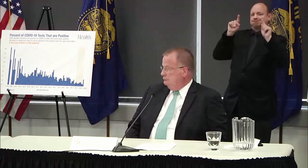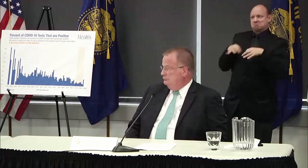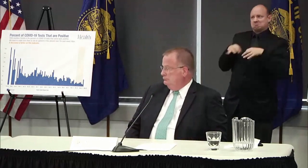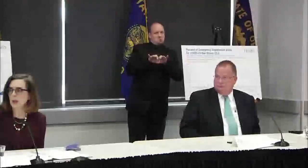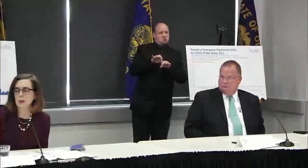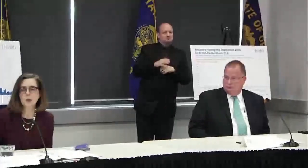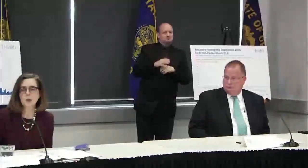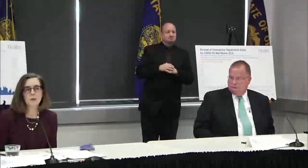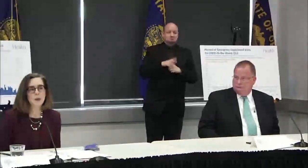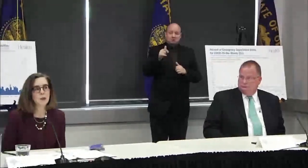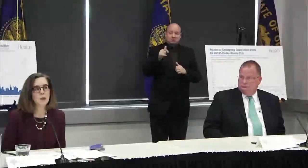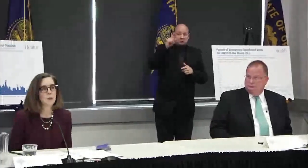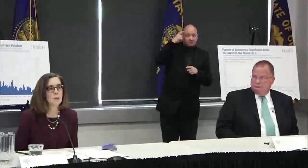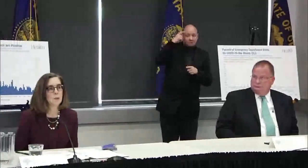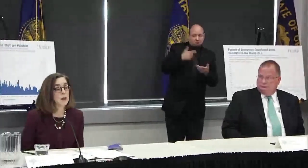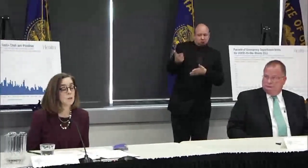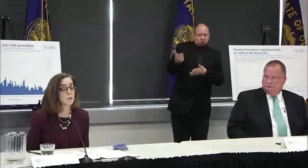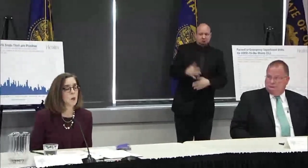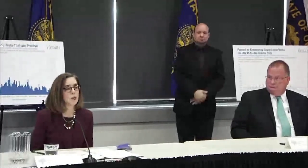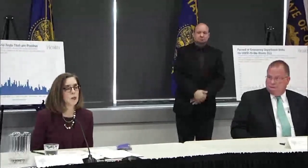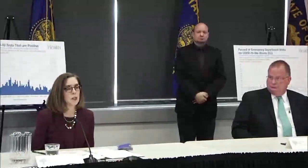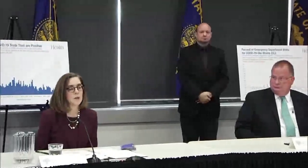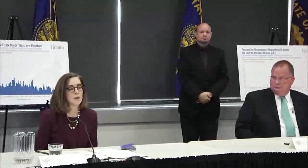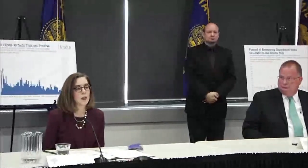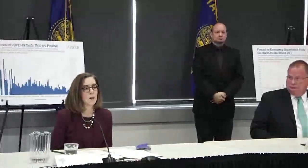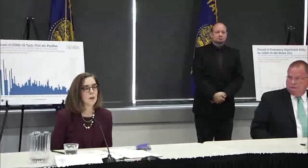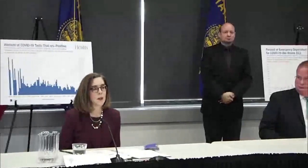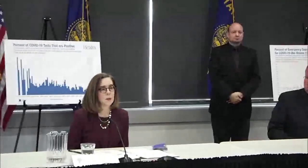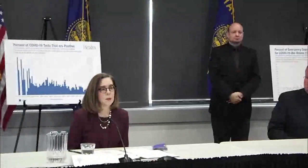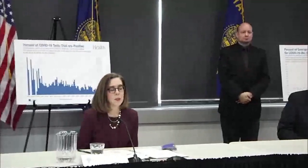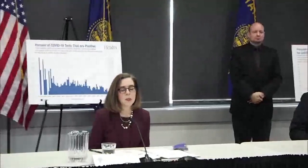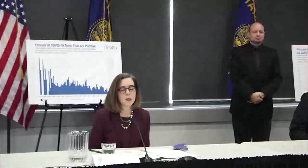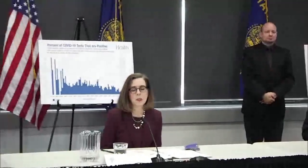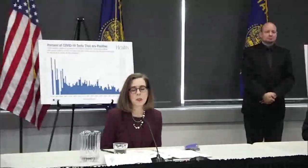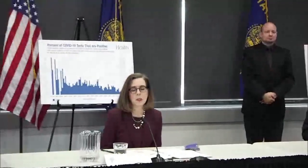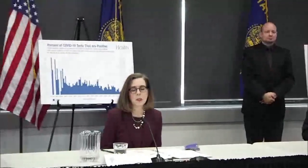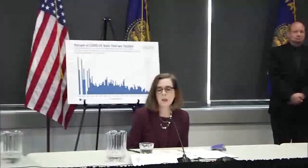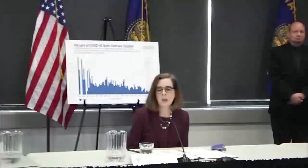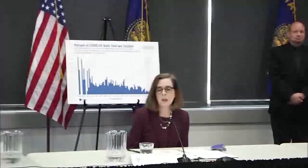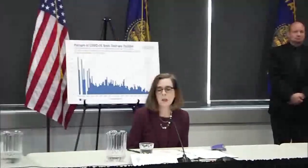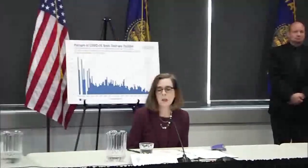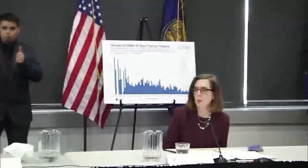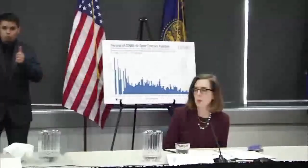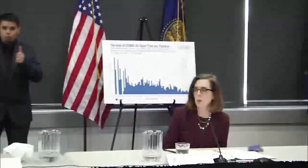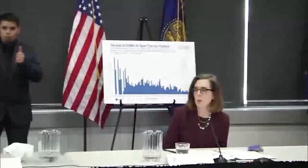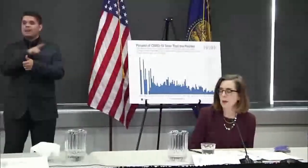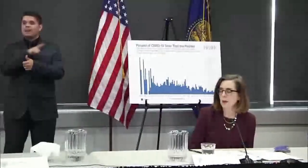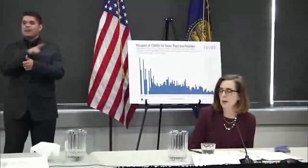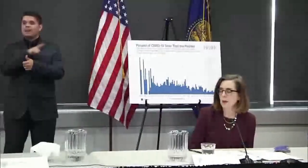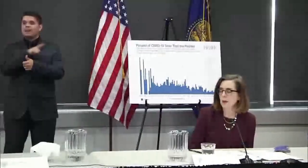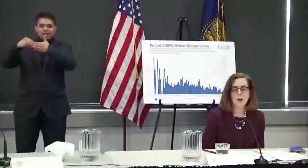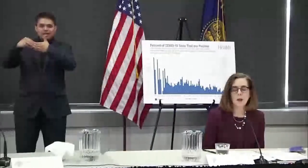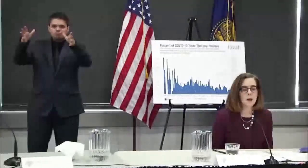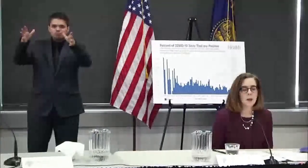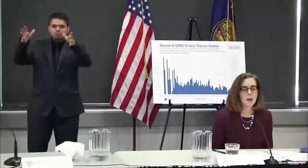working with legislative leadership to make some more significant investments in broadband.